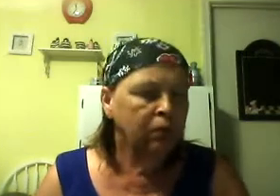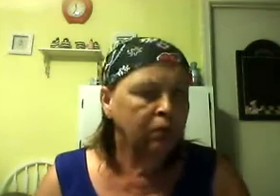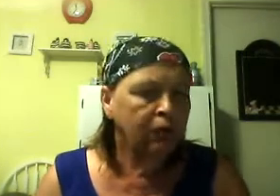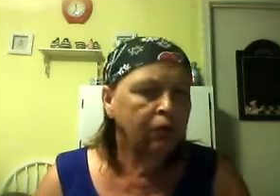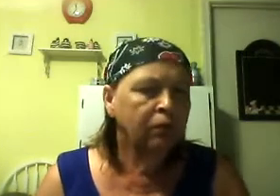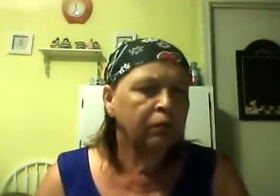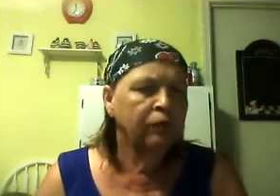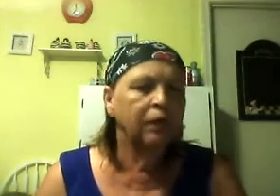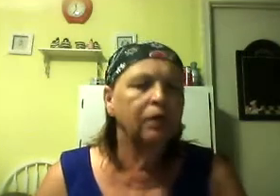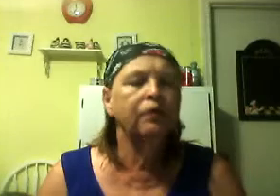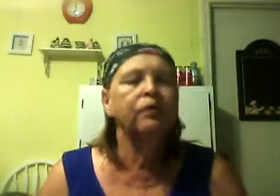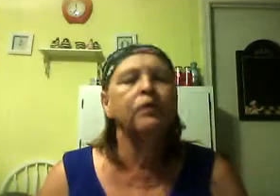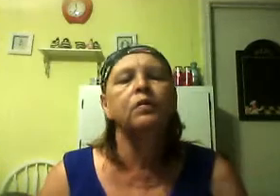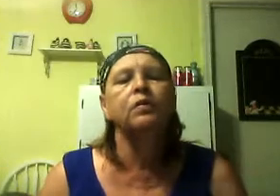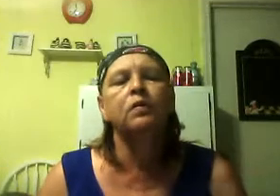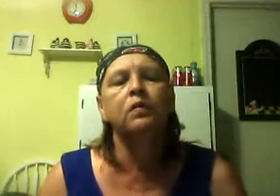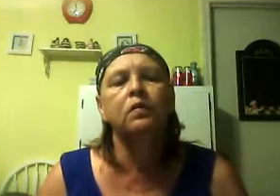mean everything.